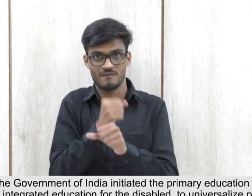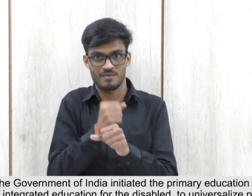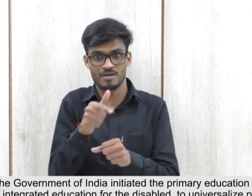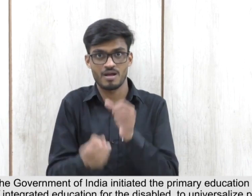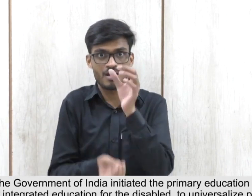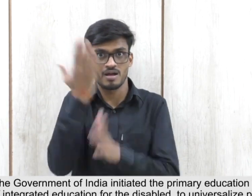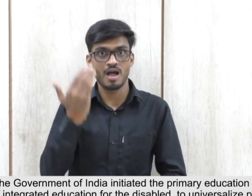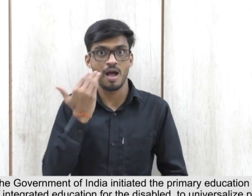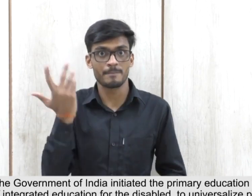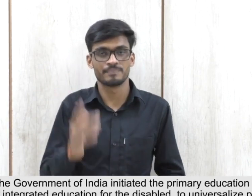5.3